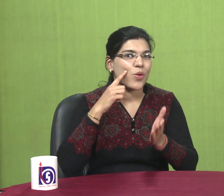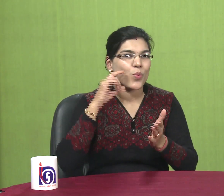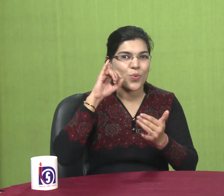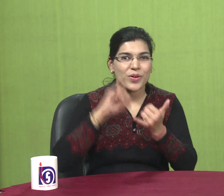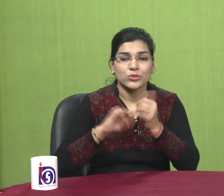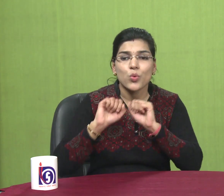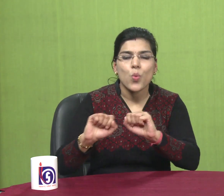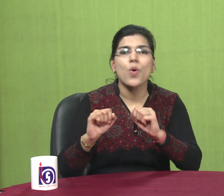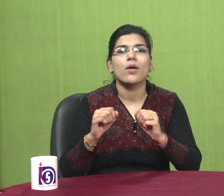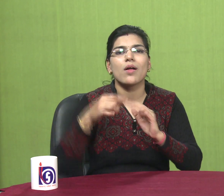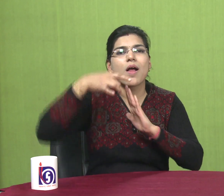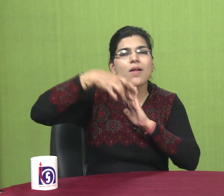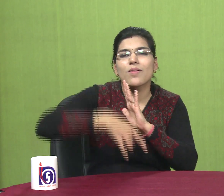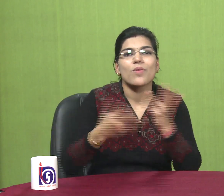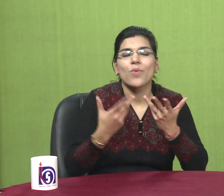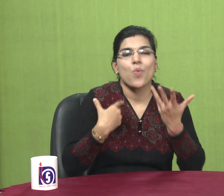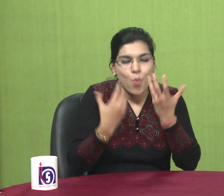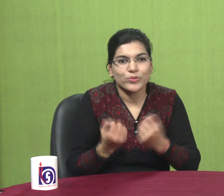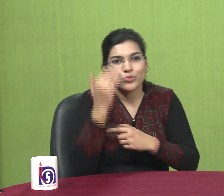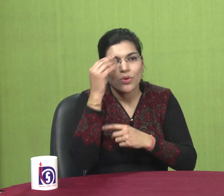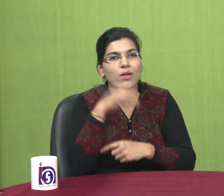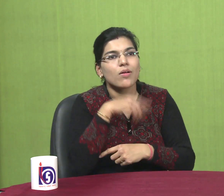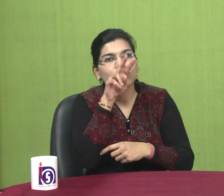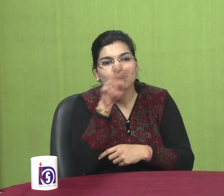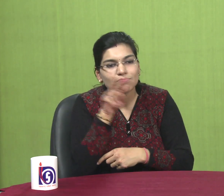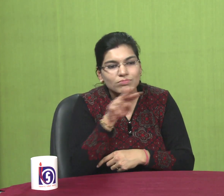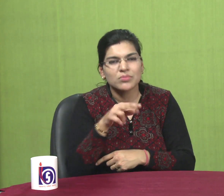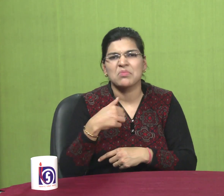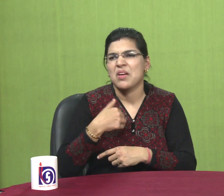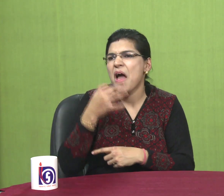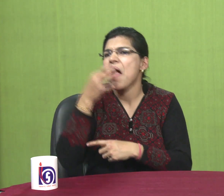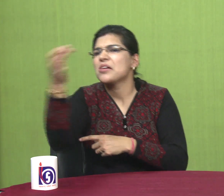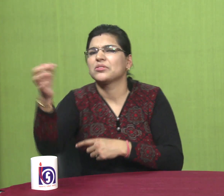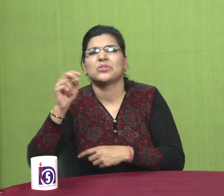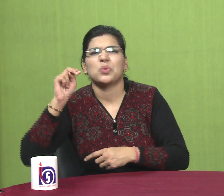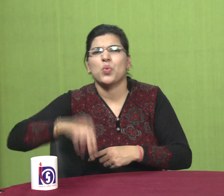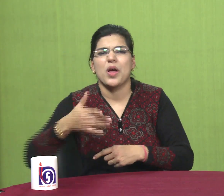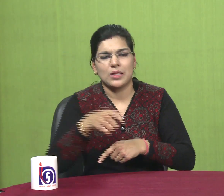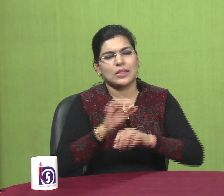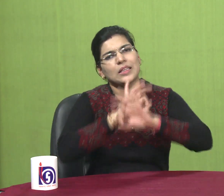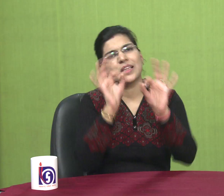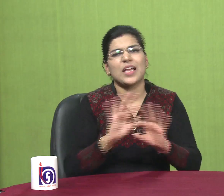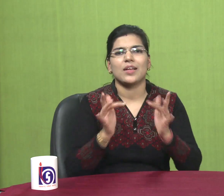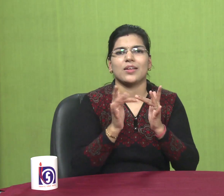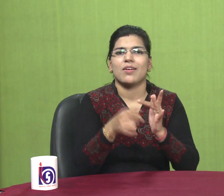www.nios.ac.in. So www is the World Wide Web. NIOS is the name of the host computer.